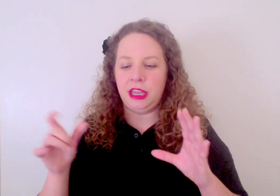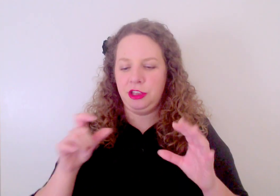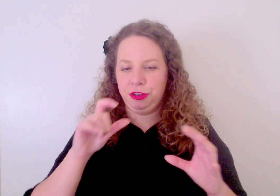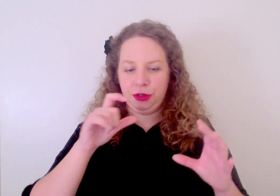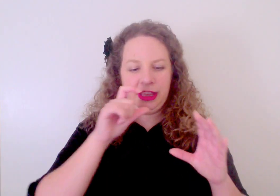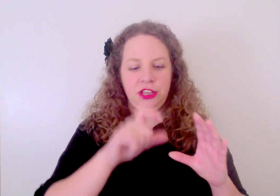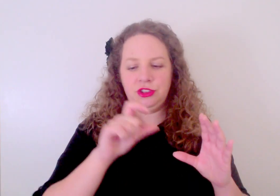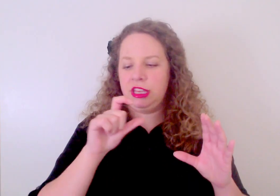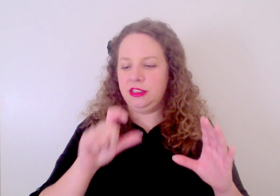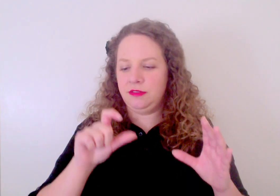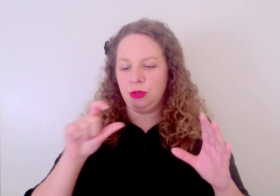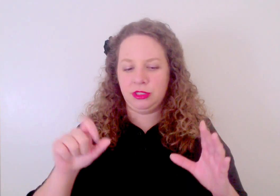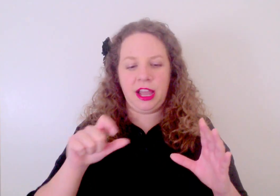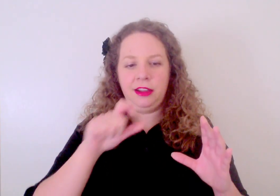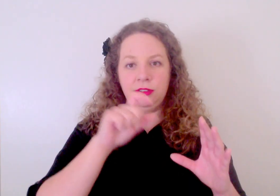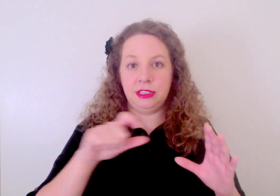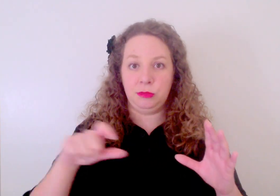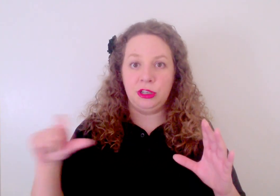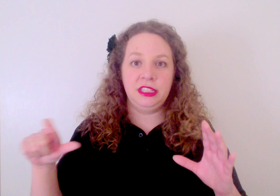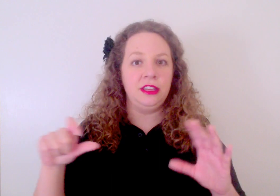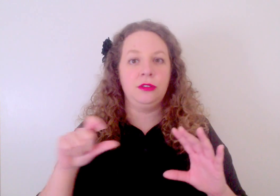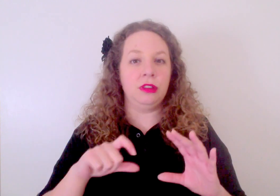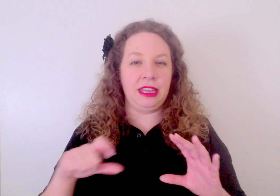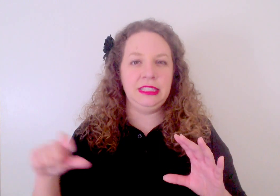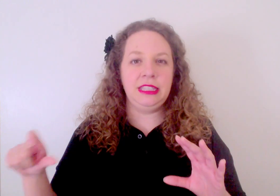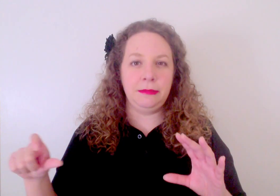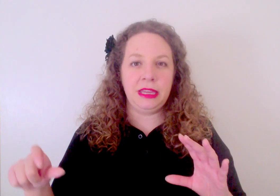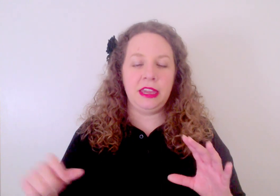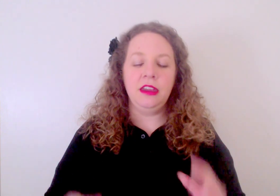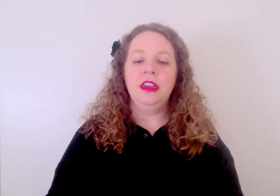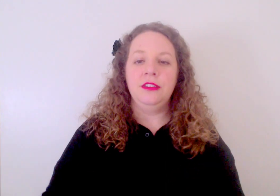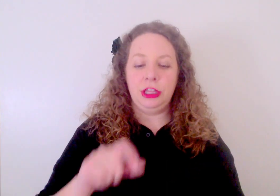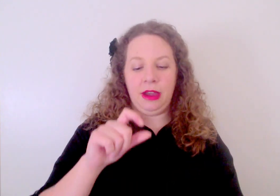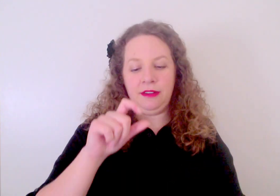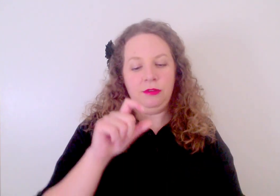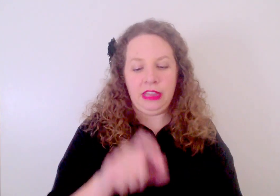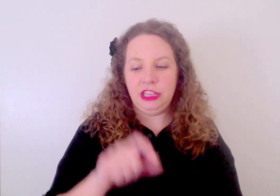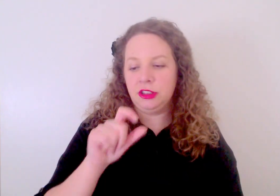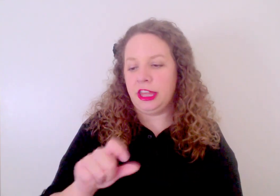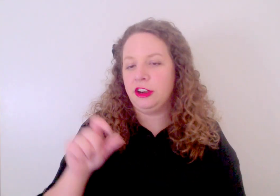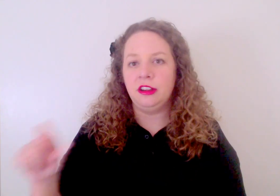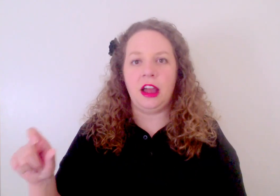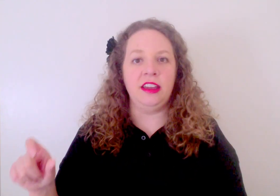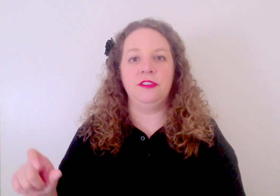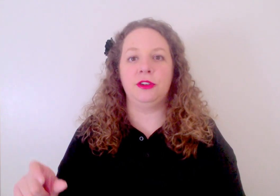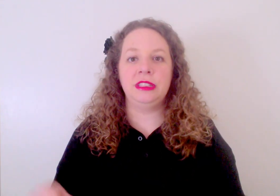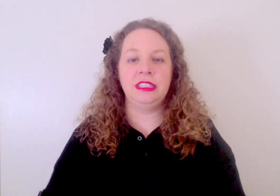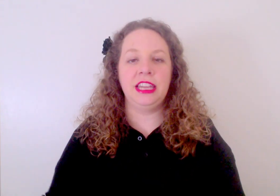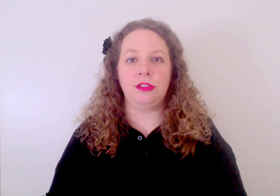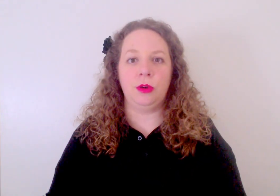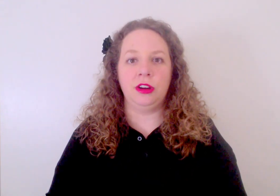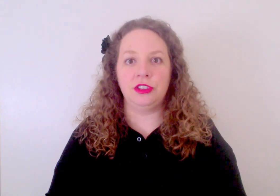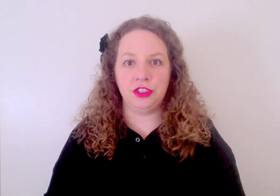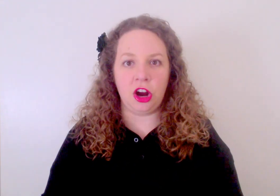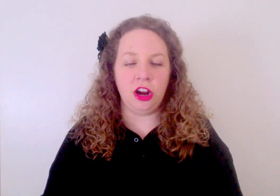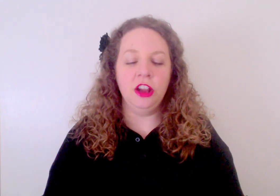and you're doing each of the individual tiles to print it or like stamping it, then you have each letter, if you're going to take the word star.